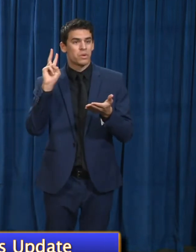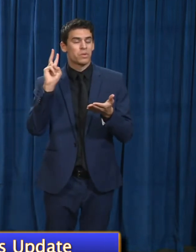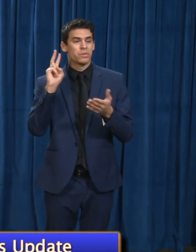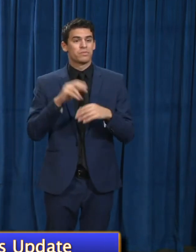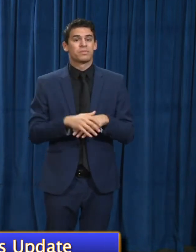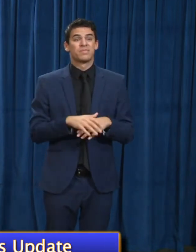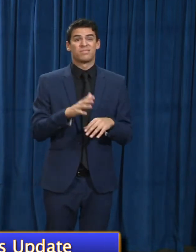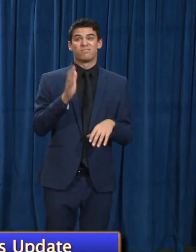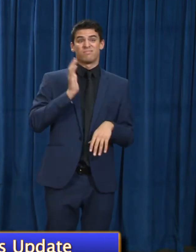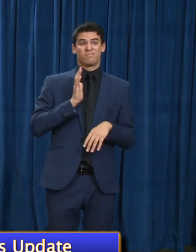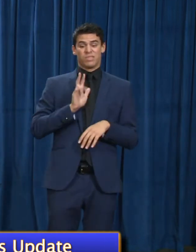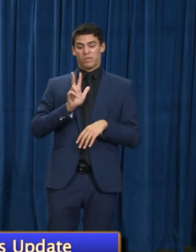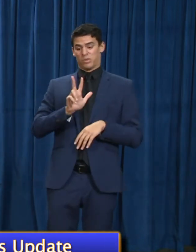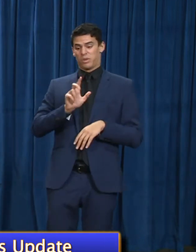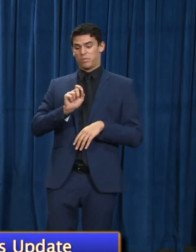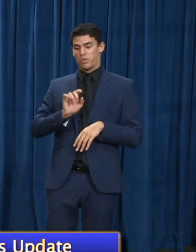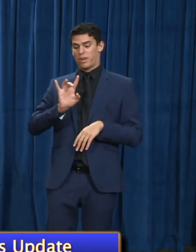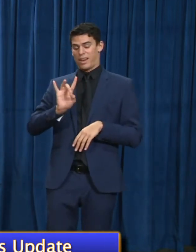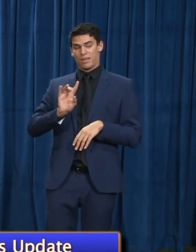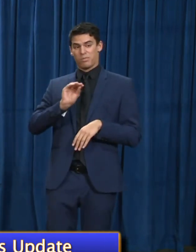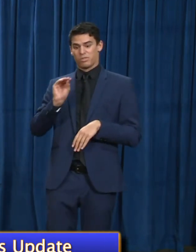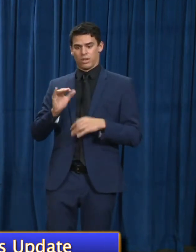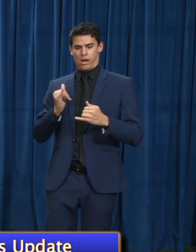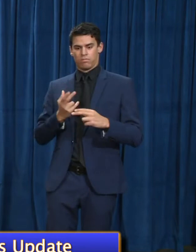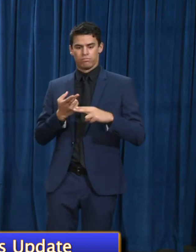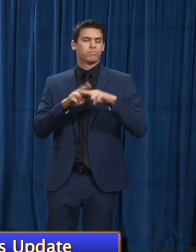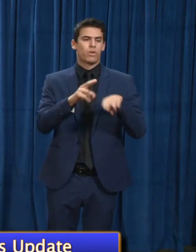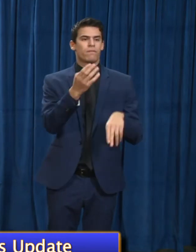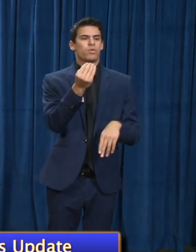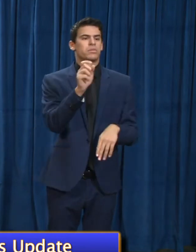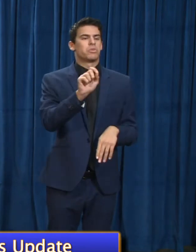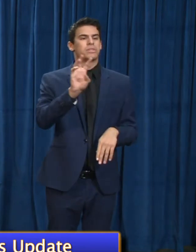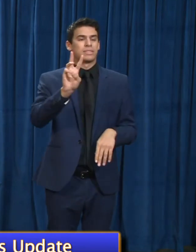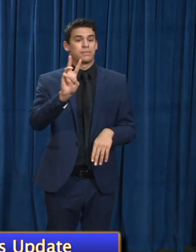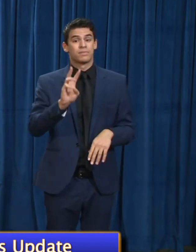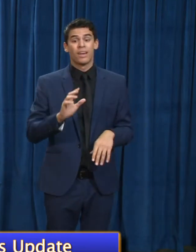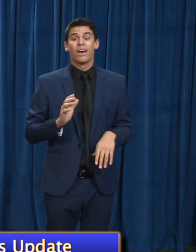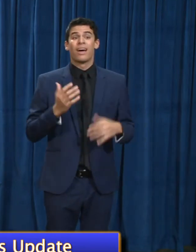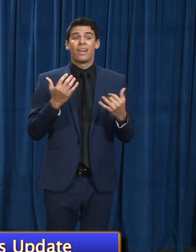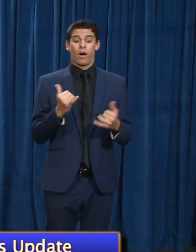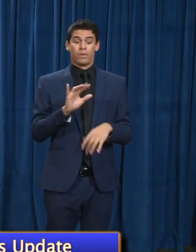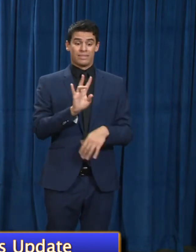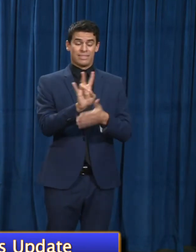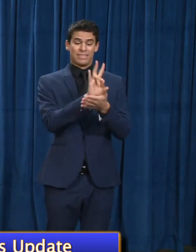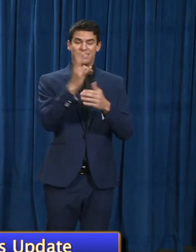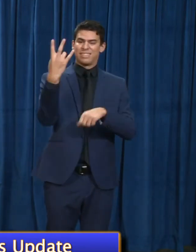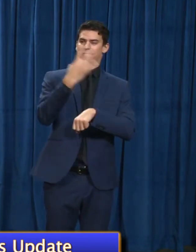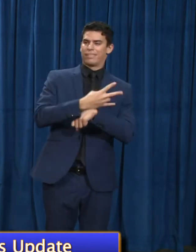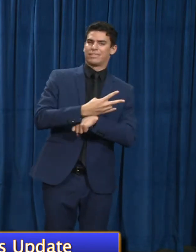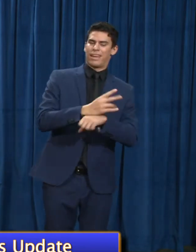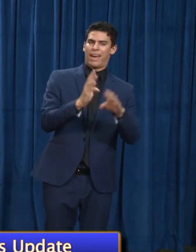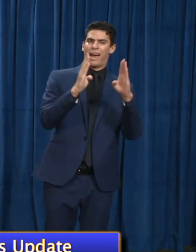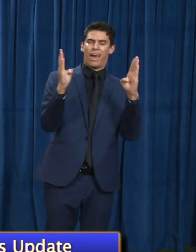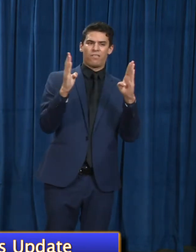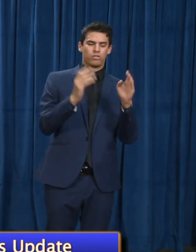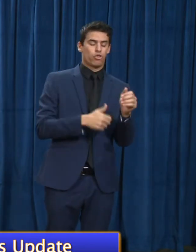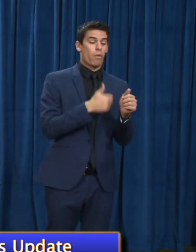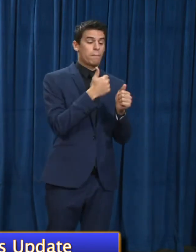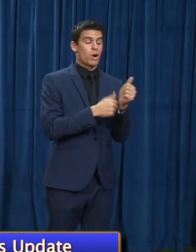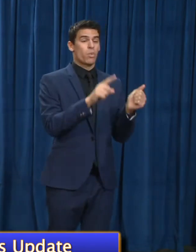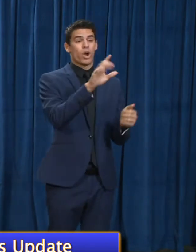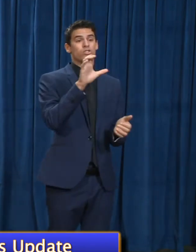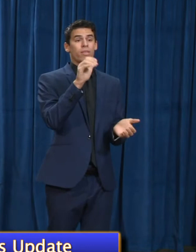3.8. Our 7-day average incidence rate, which is per 100,000, is